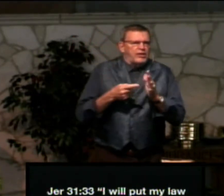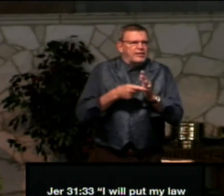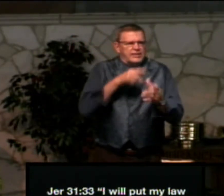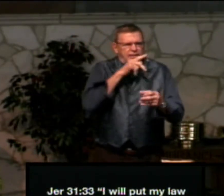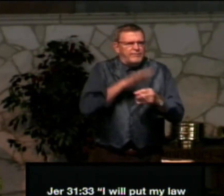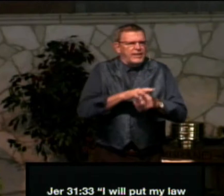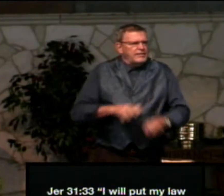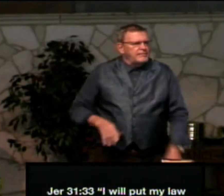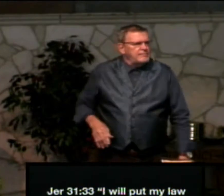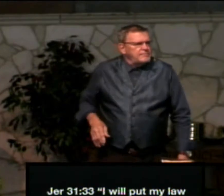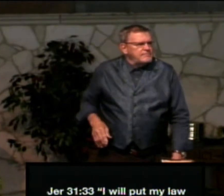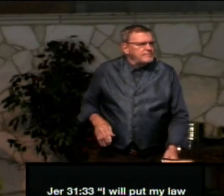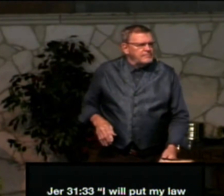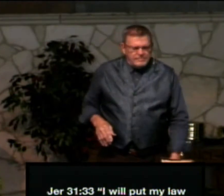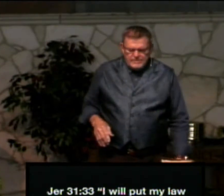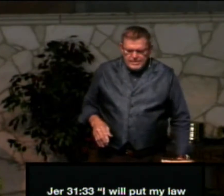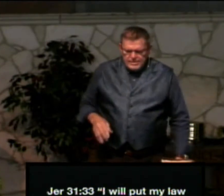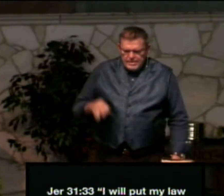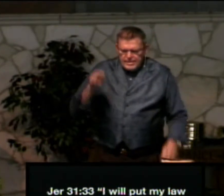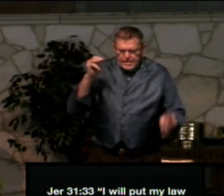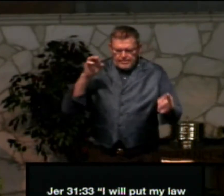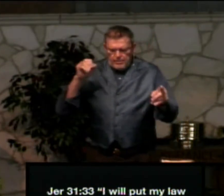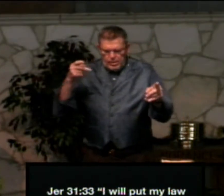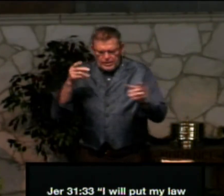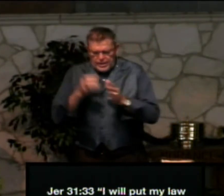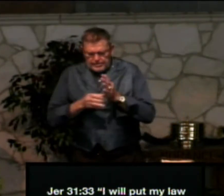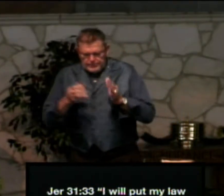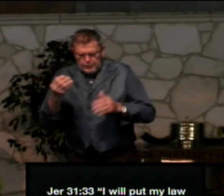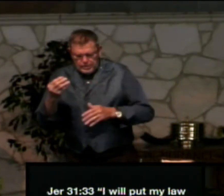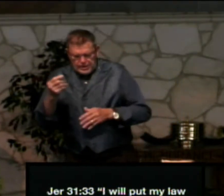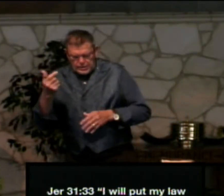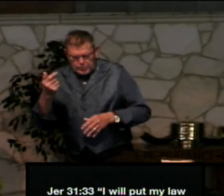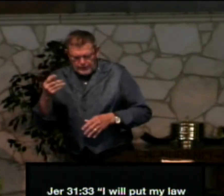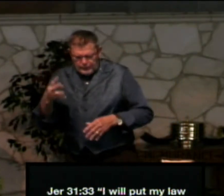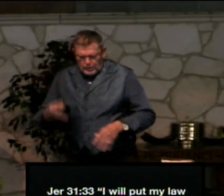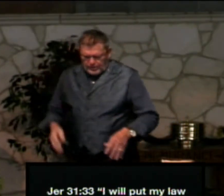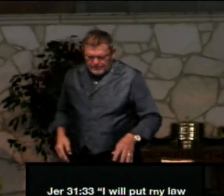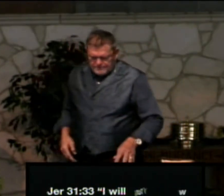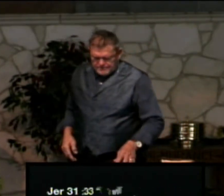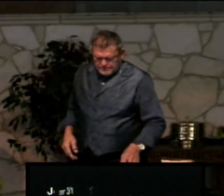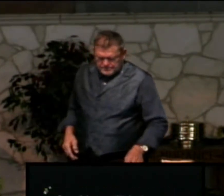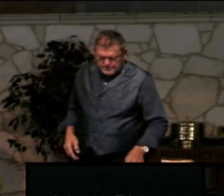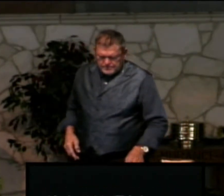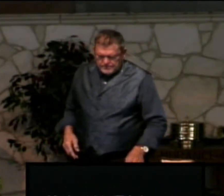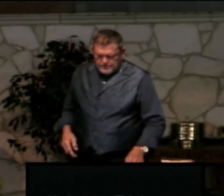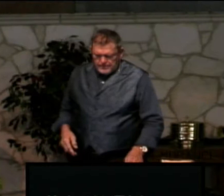Jesus started this covenant in Mark chapter 14, 24.